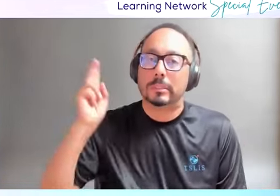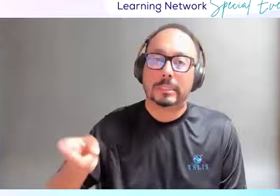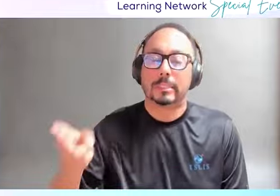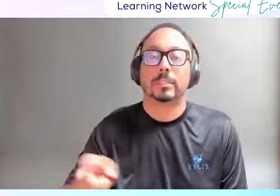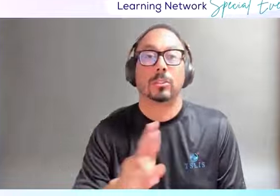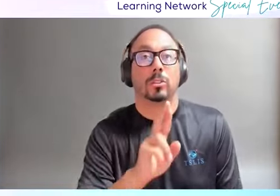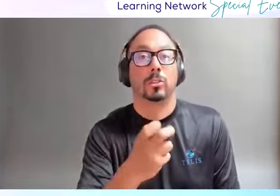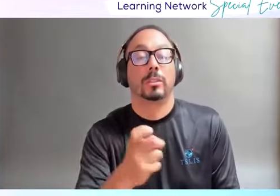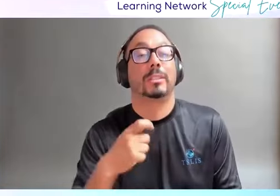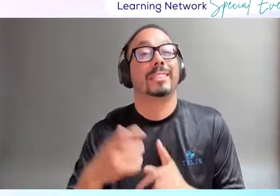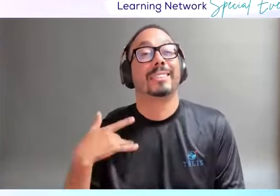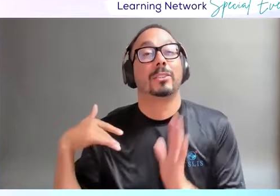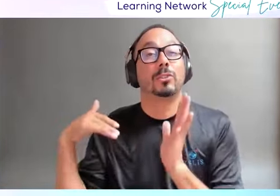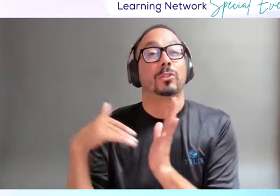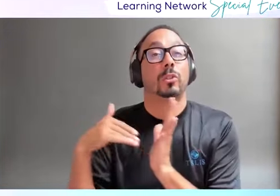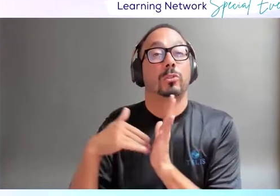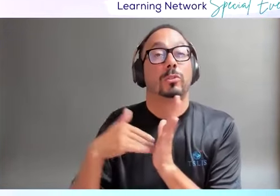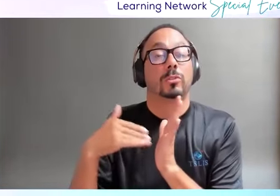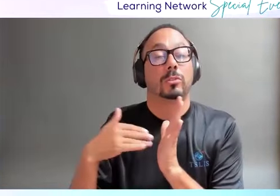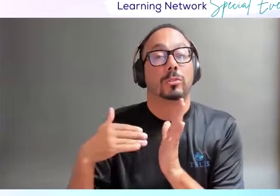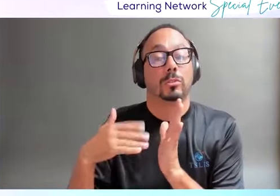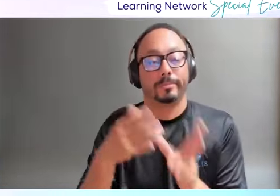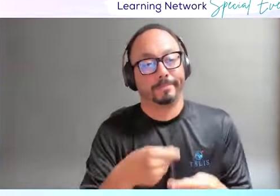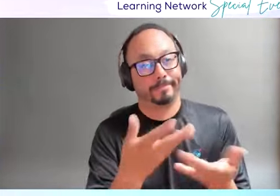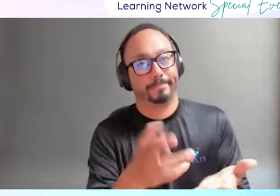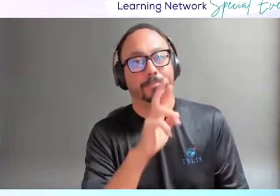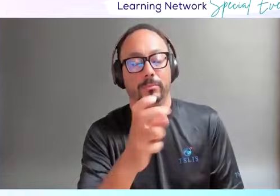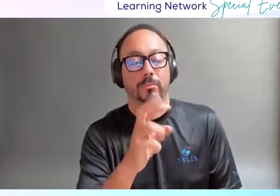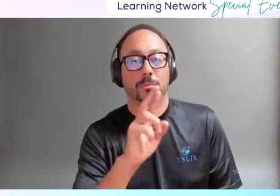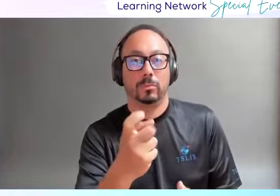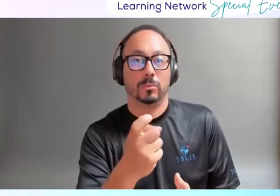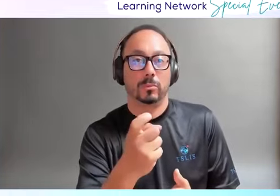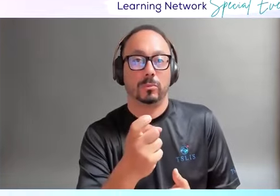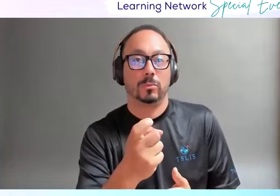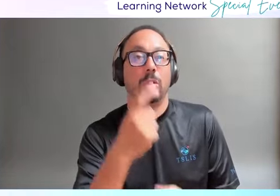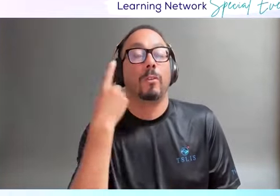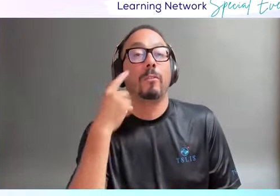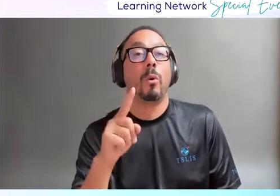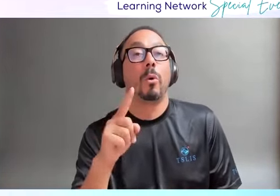healthcare practitioners that is a form of social control.